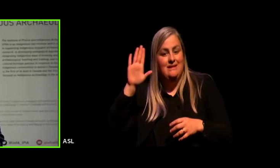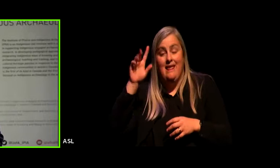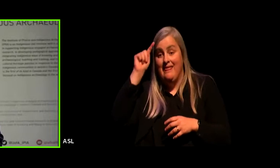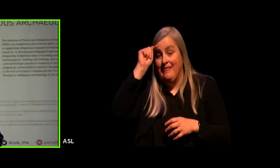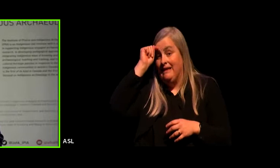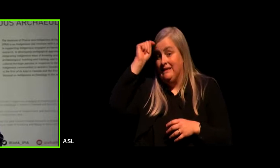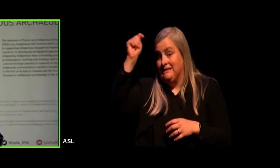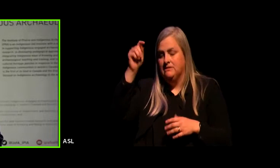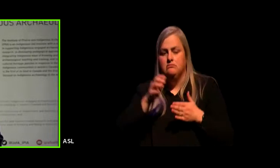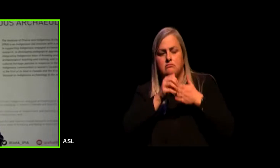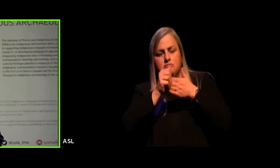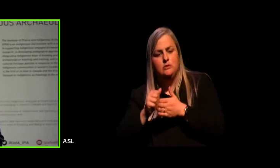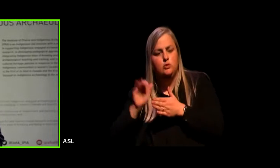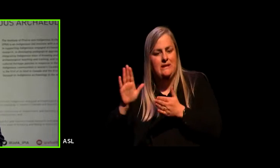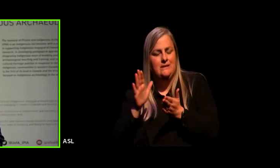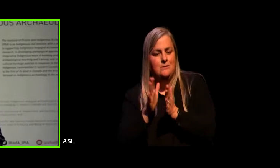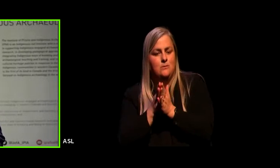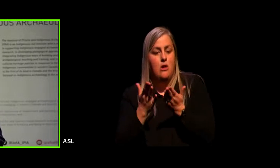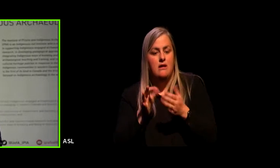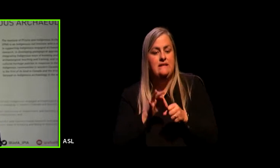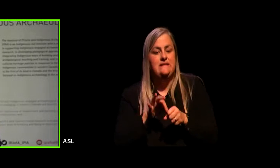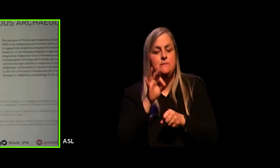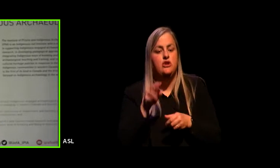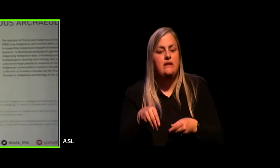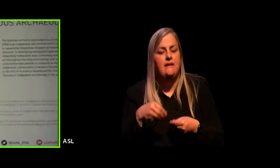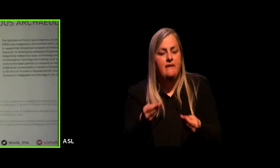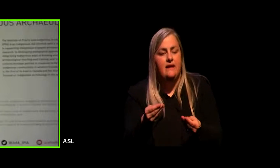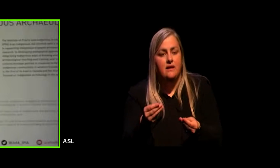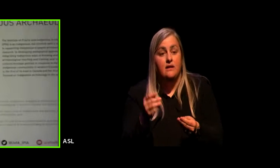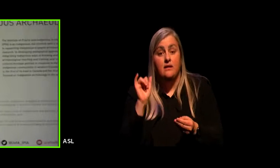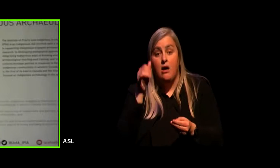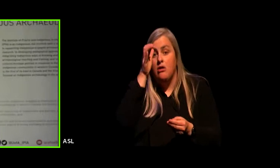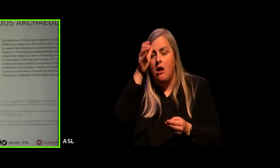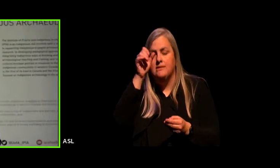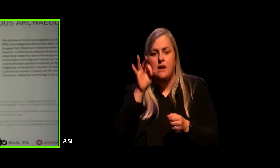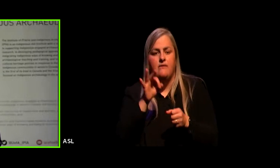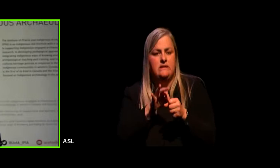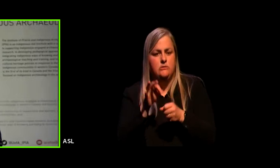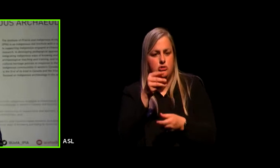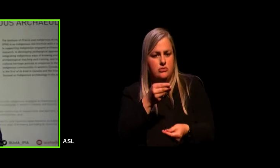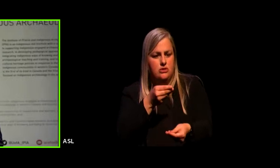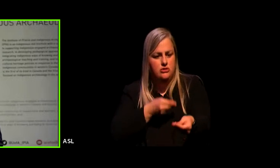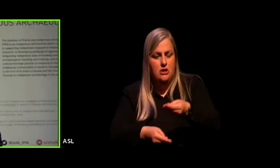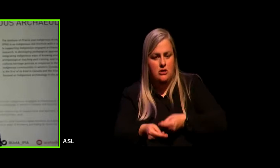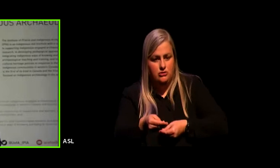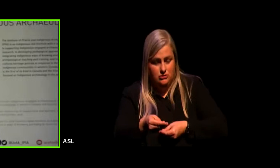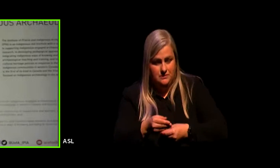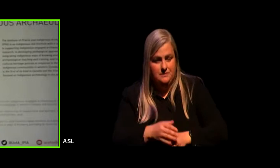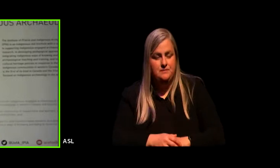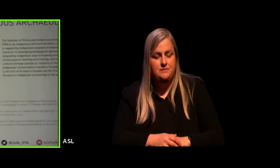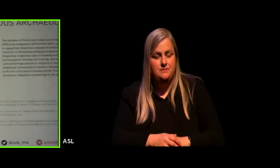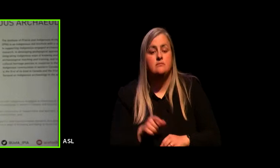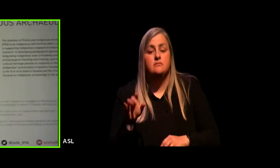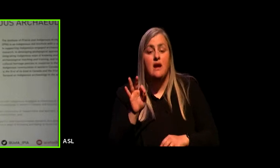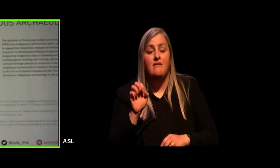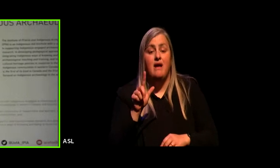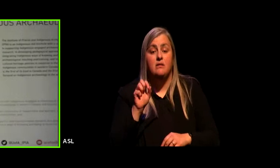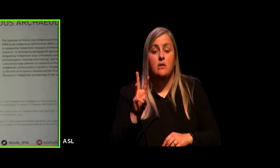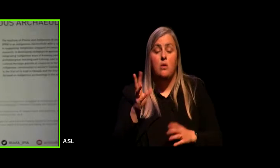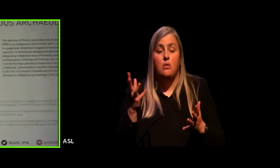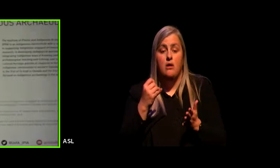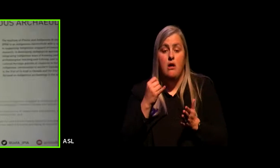book, Spirit Giving, the Concept of Spiritual Exchange. And he is a fellow of the Arctic Institute, and he was the